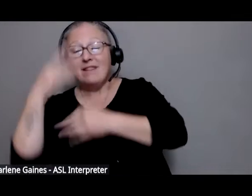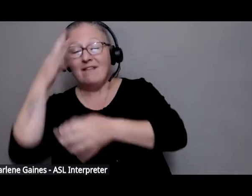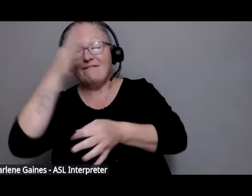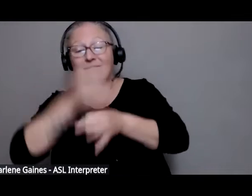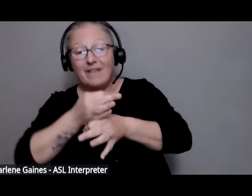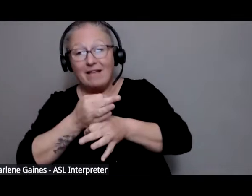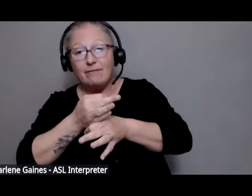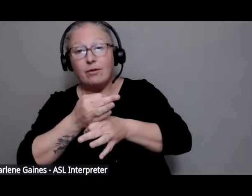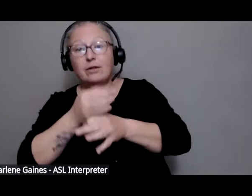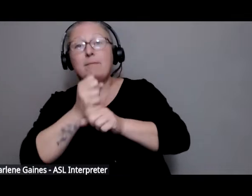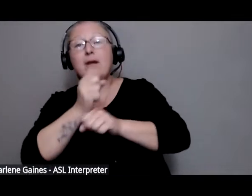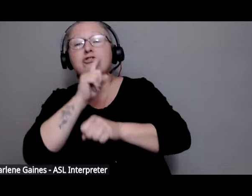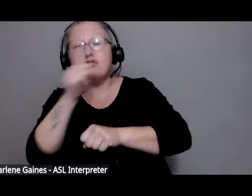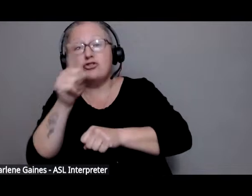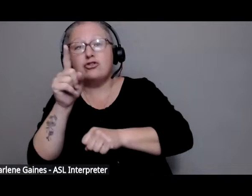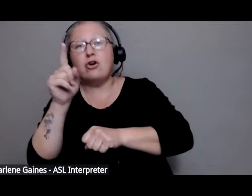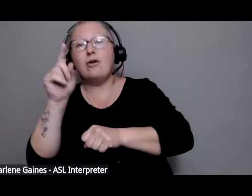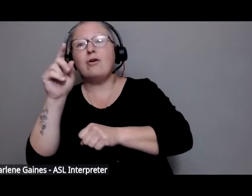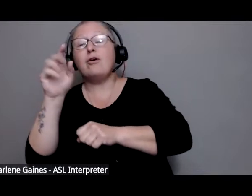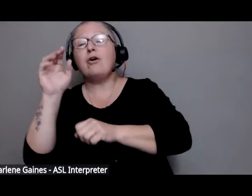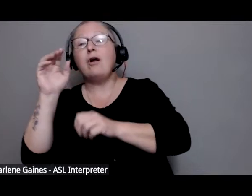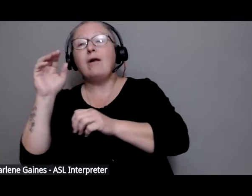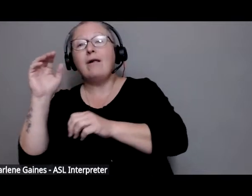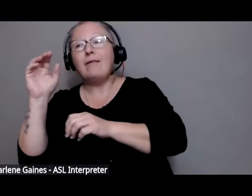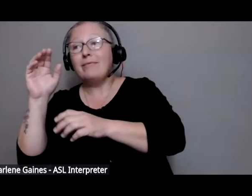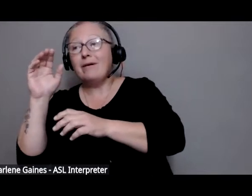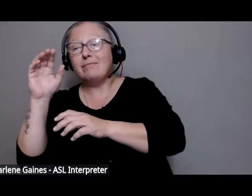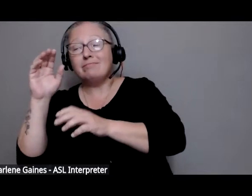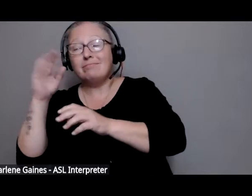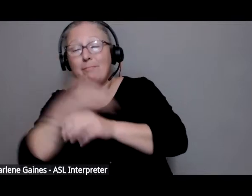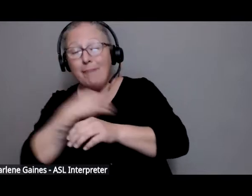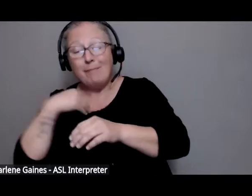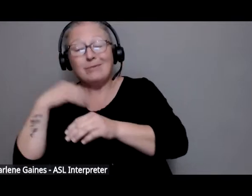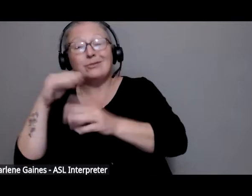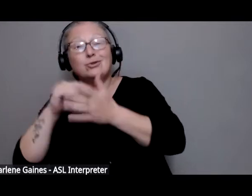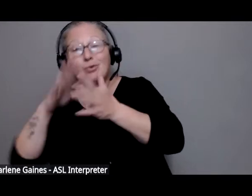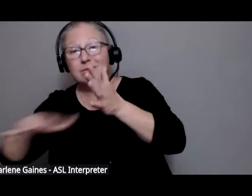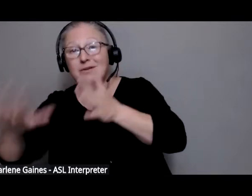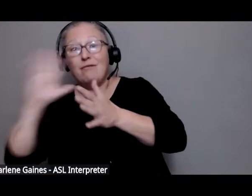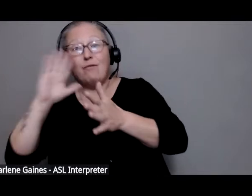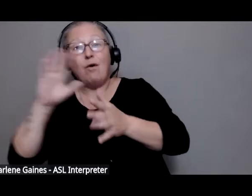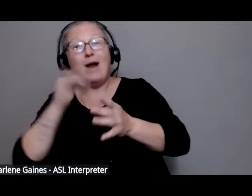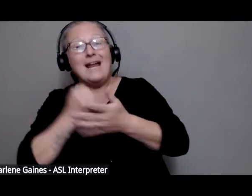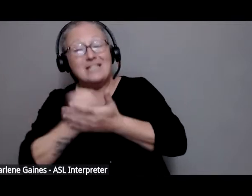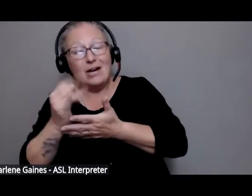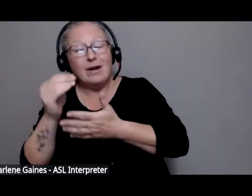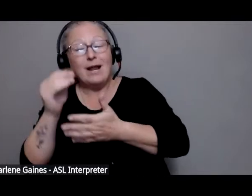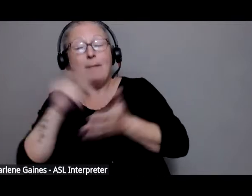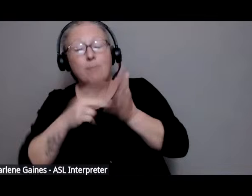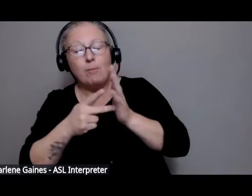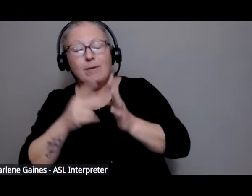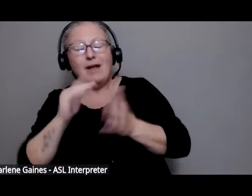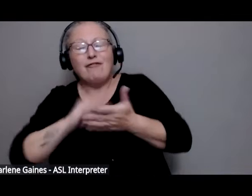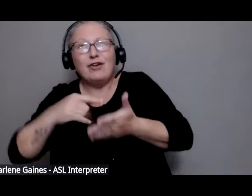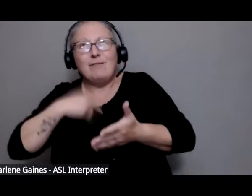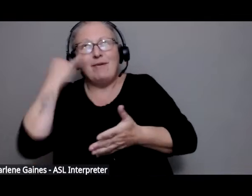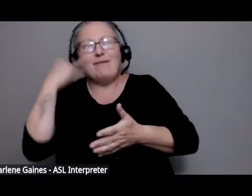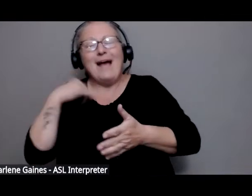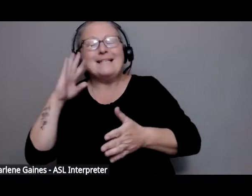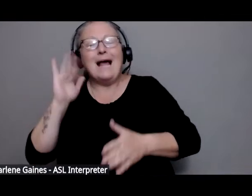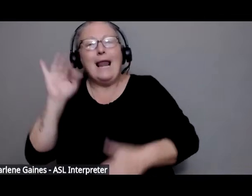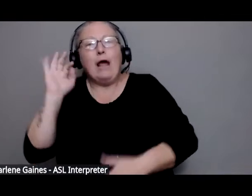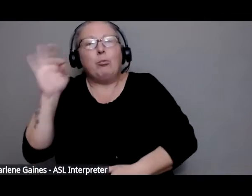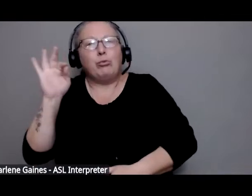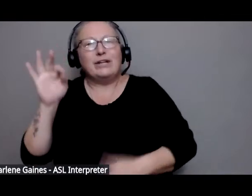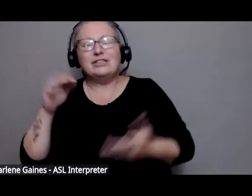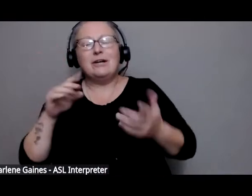its stakeholders with integrity and purpose. So forgive me if I sound preachy. You know, my years on this